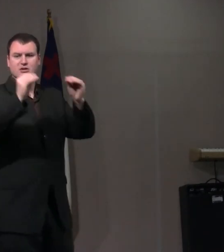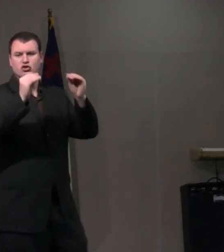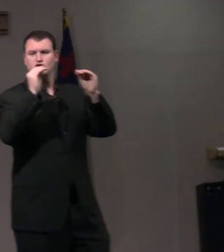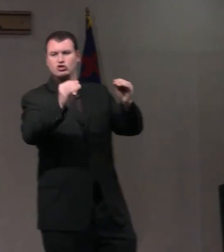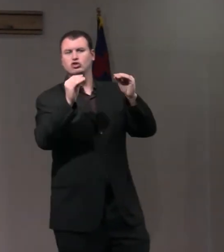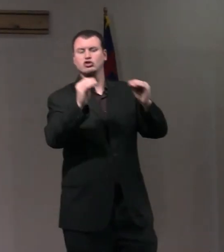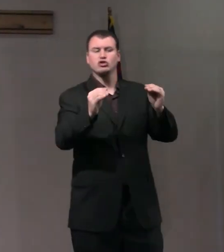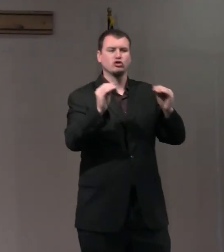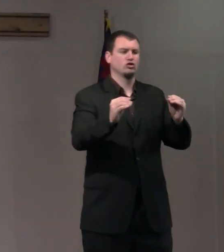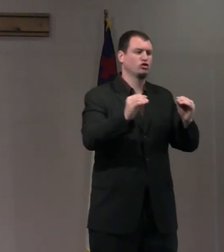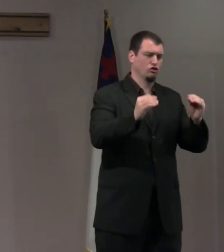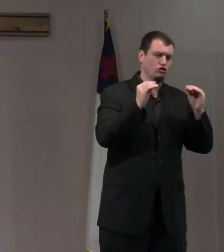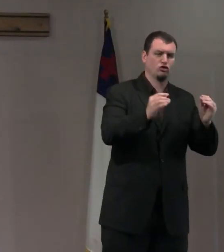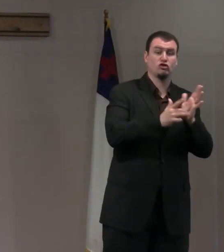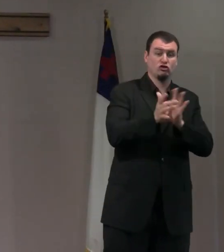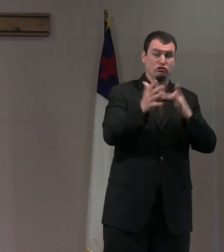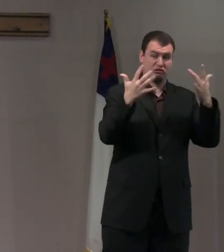So the teaching of Jesus.